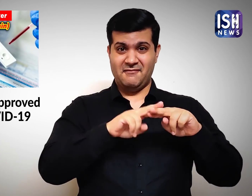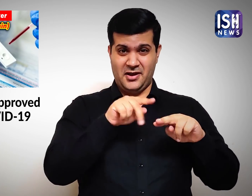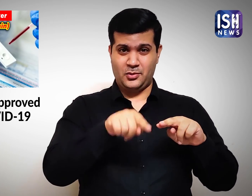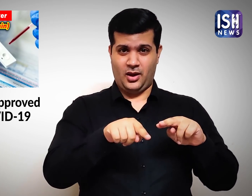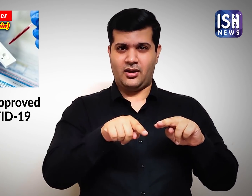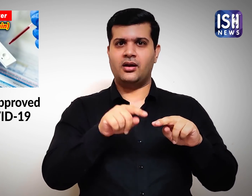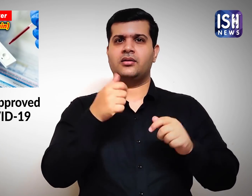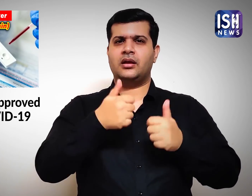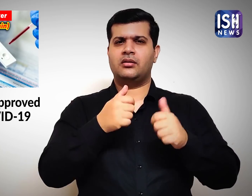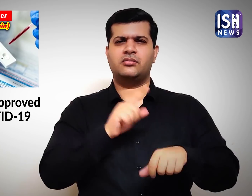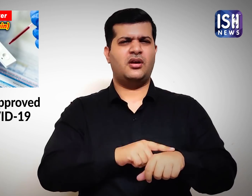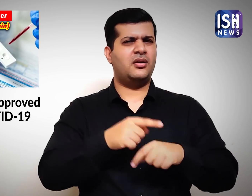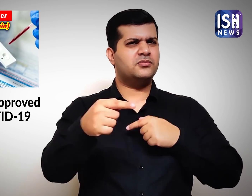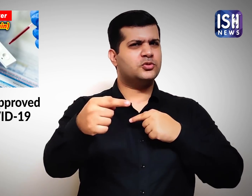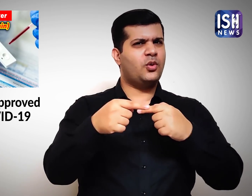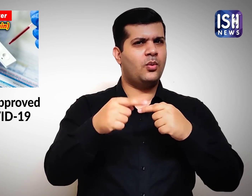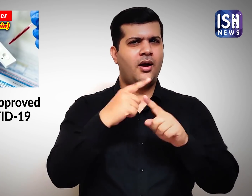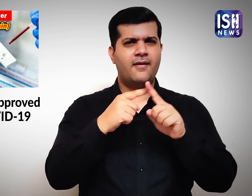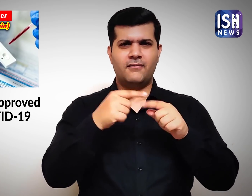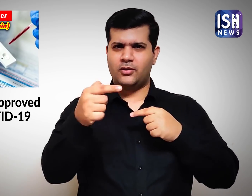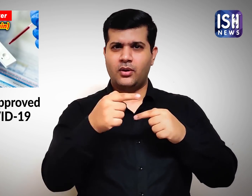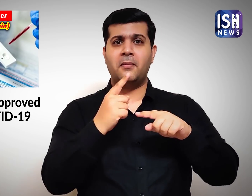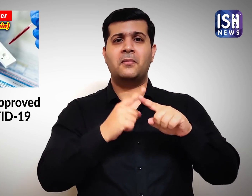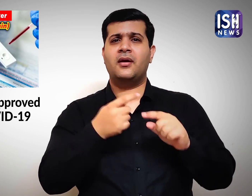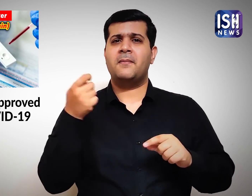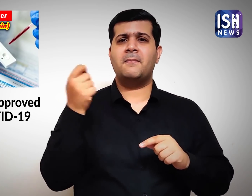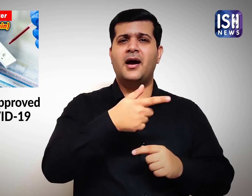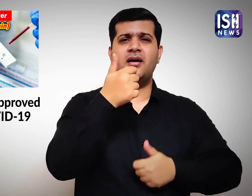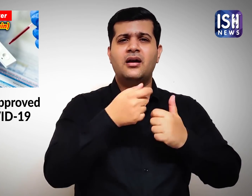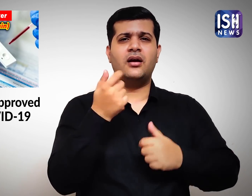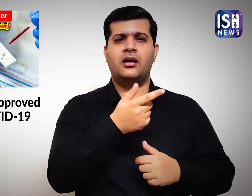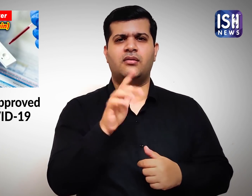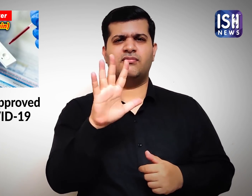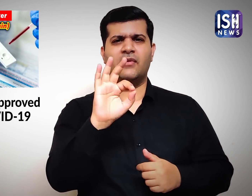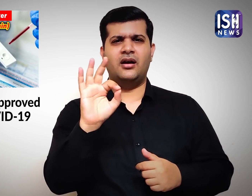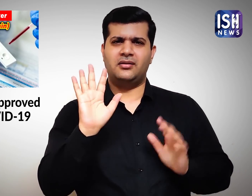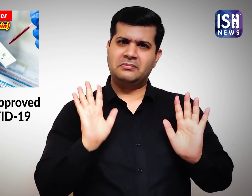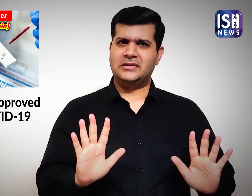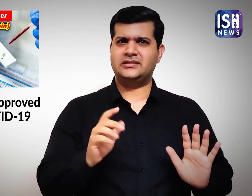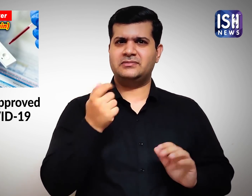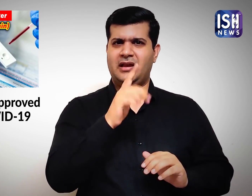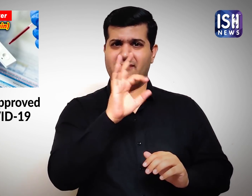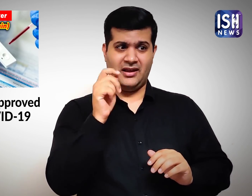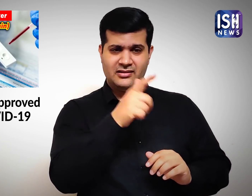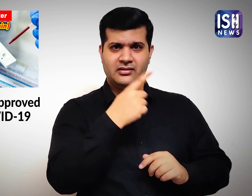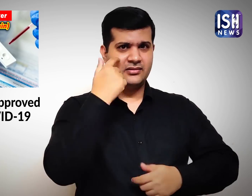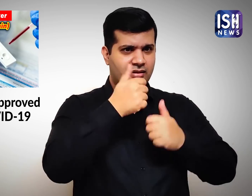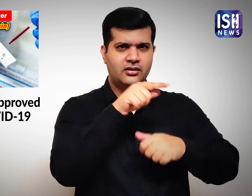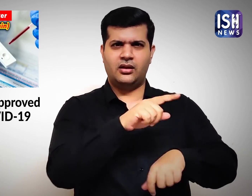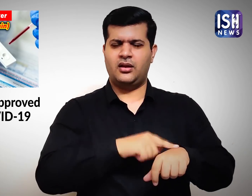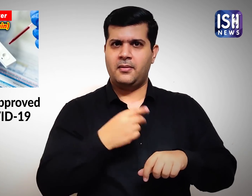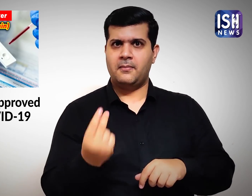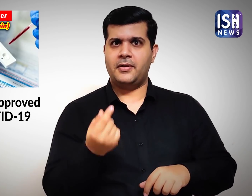The Philooda test price of Rs. takes only 30 minutes. It will ensure that more people are tested